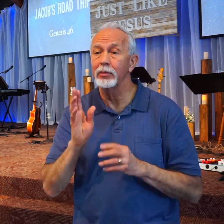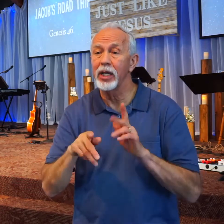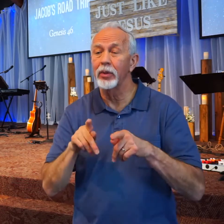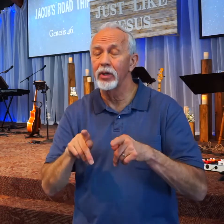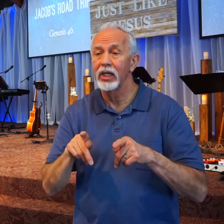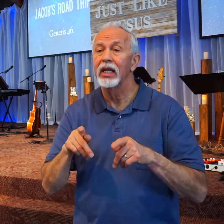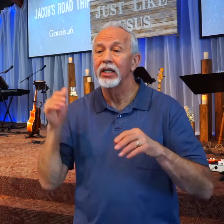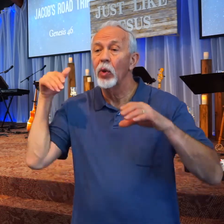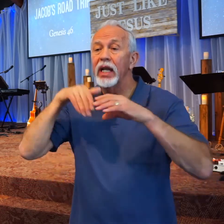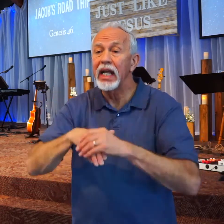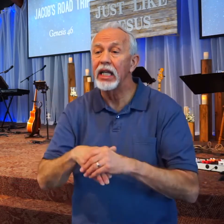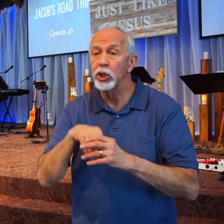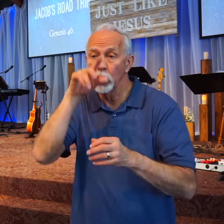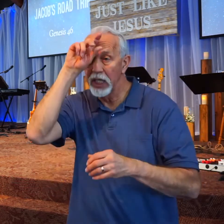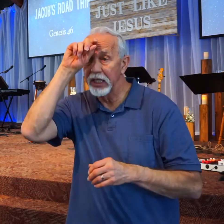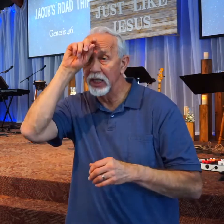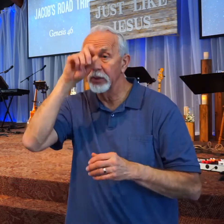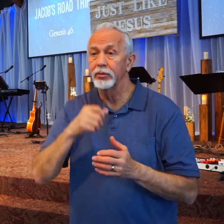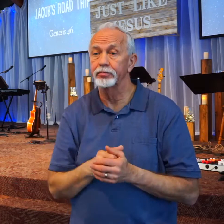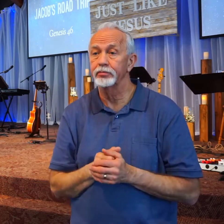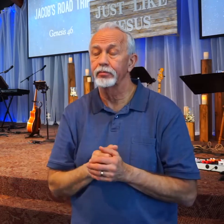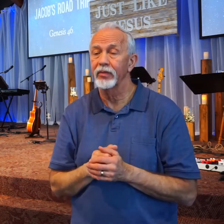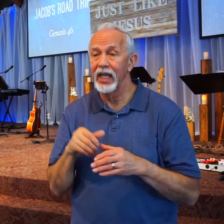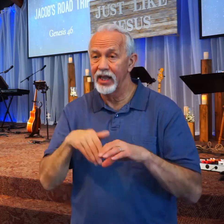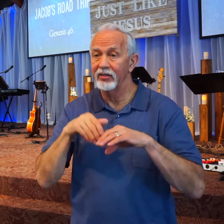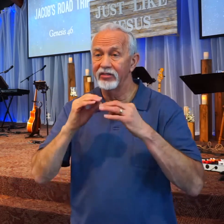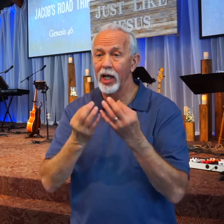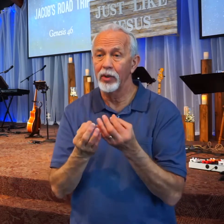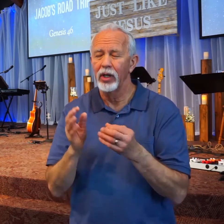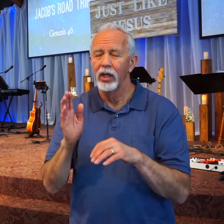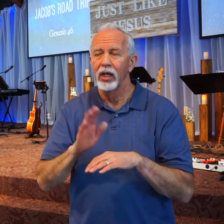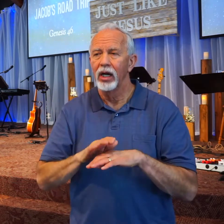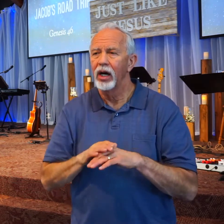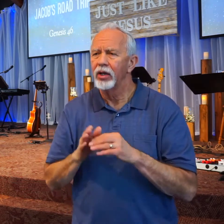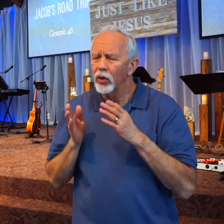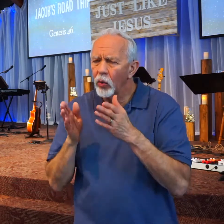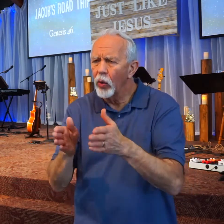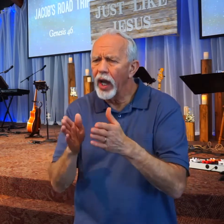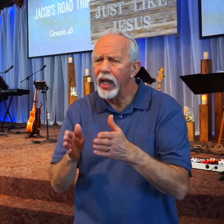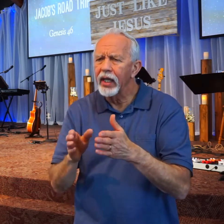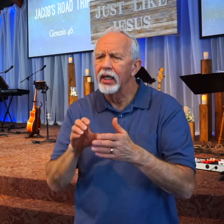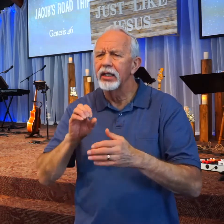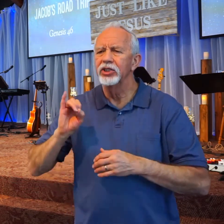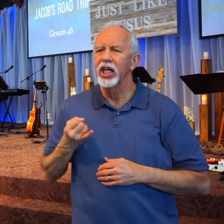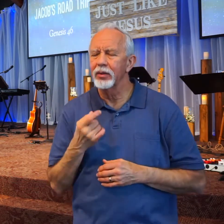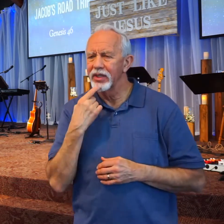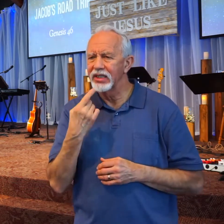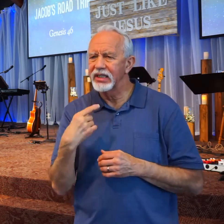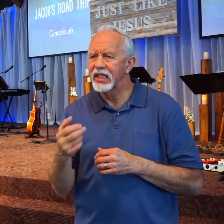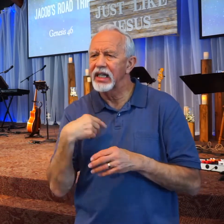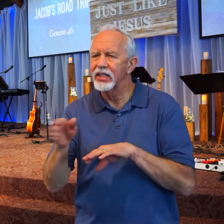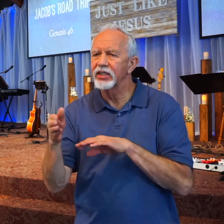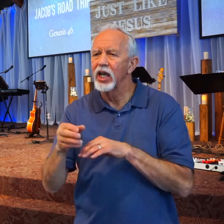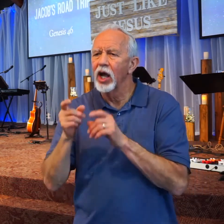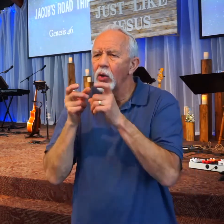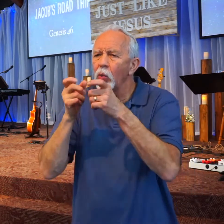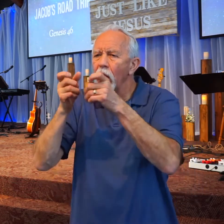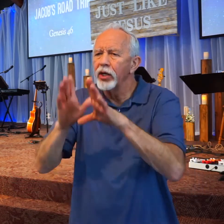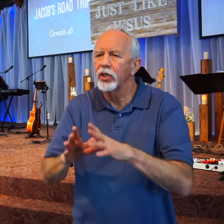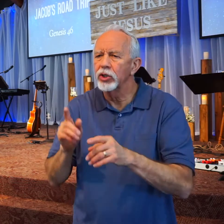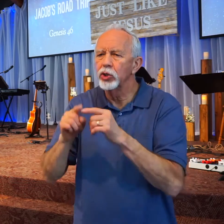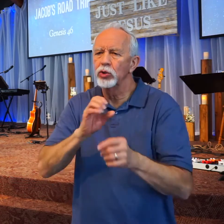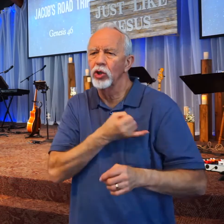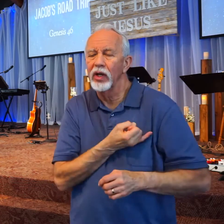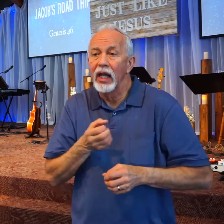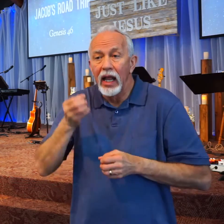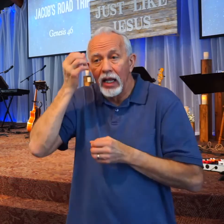up this family. And so as they're on their way, all of them together, Jacob sends a runner on ahead to Joseph to